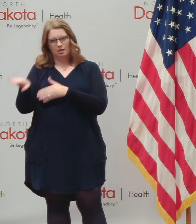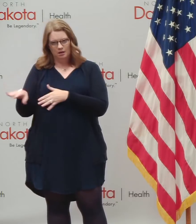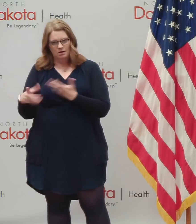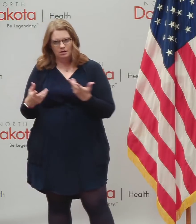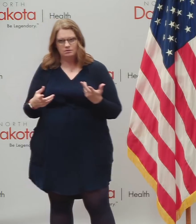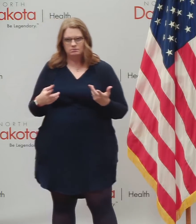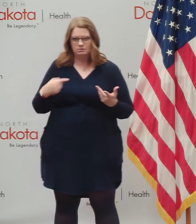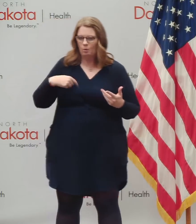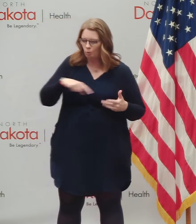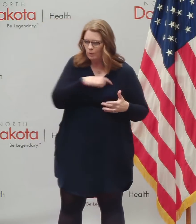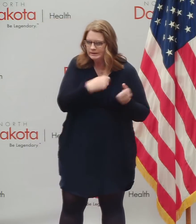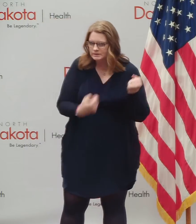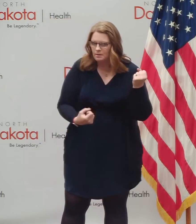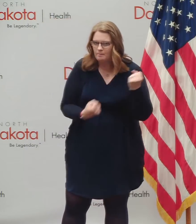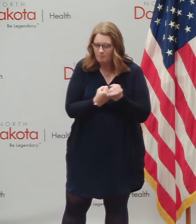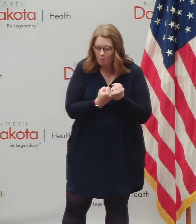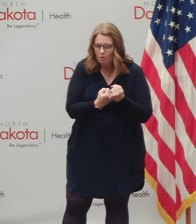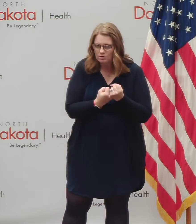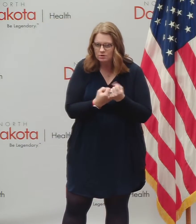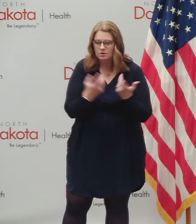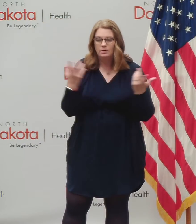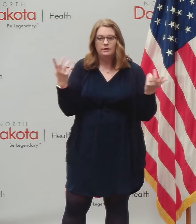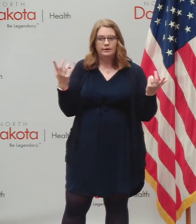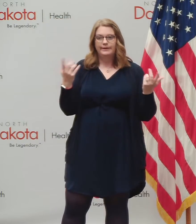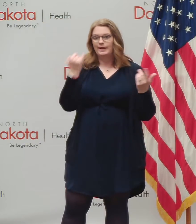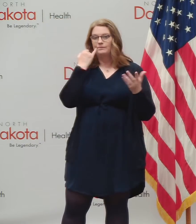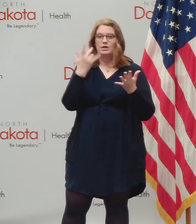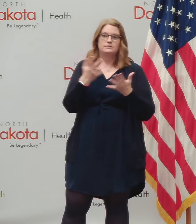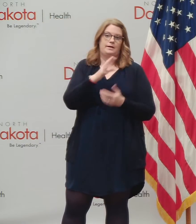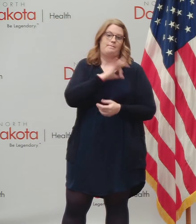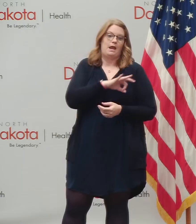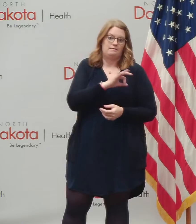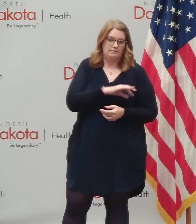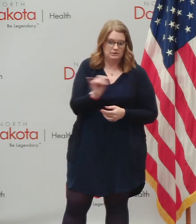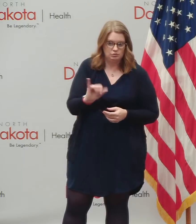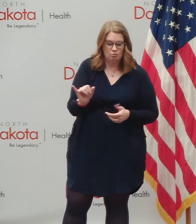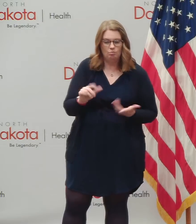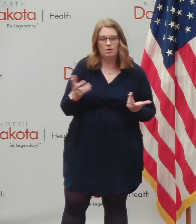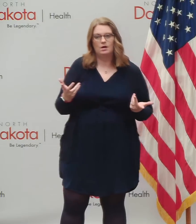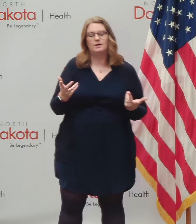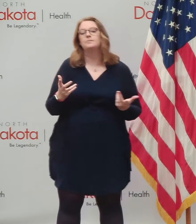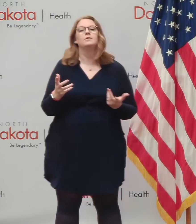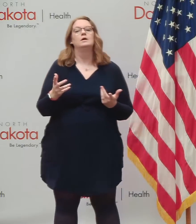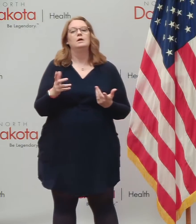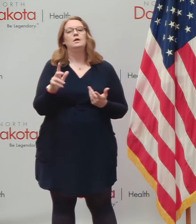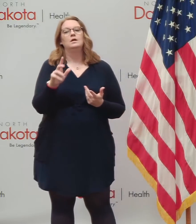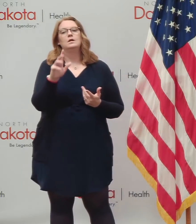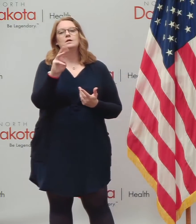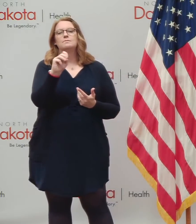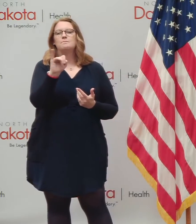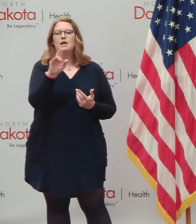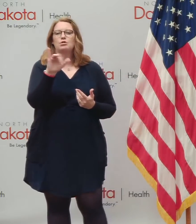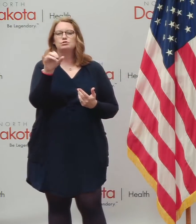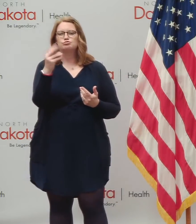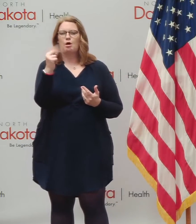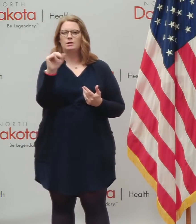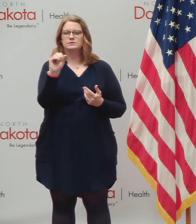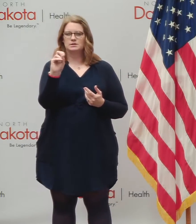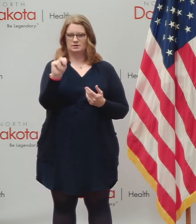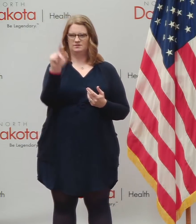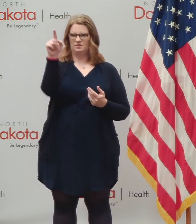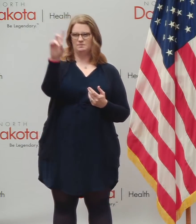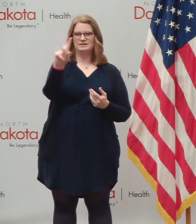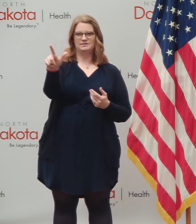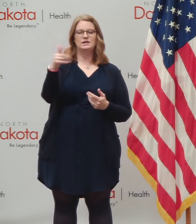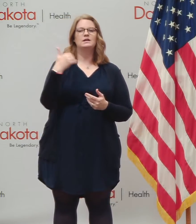support all forms of them, whether there's incentives. And we talked earlier, I mean, the Mayor Johnson from Devil's Lake, they've got a